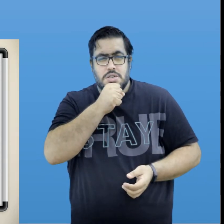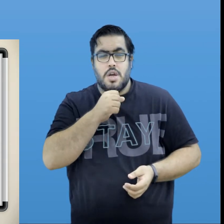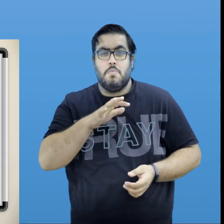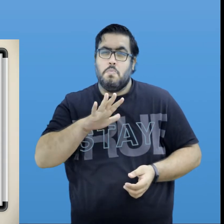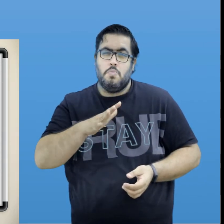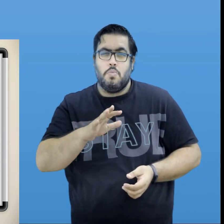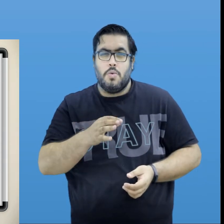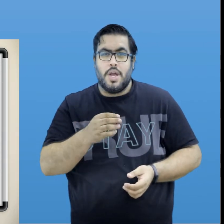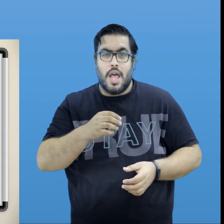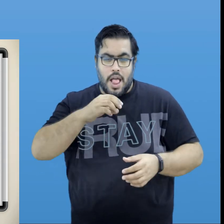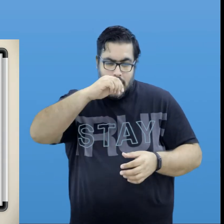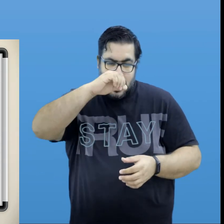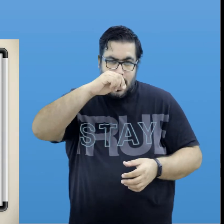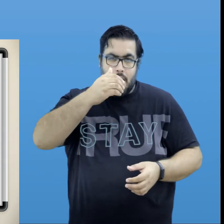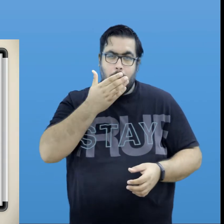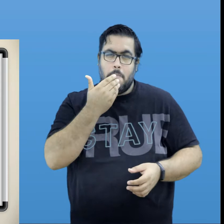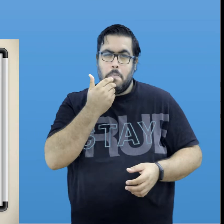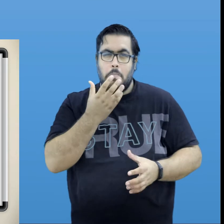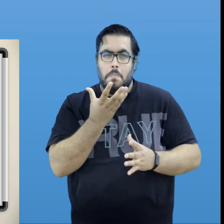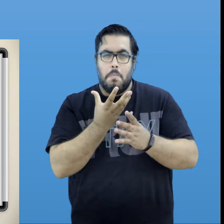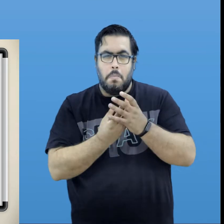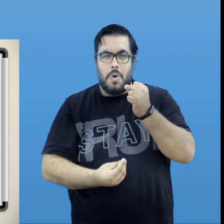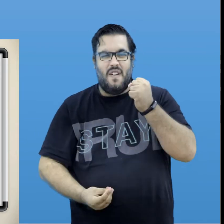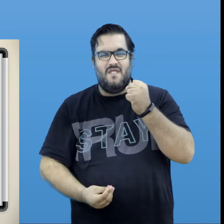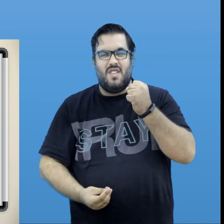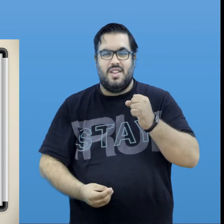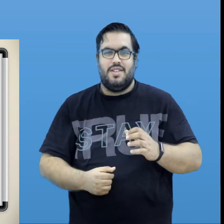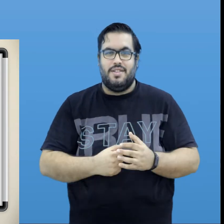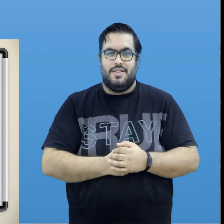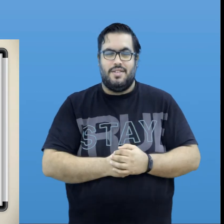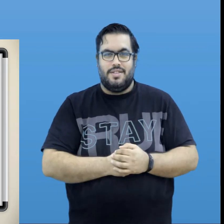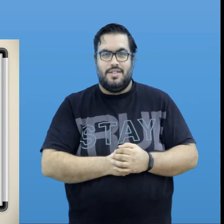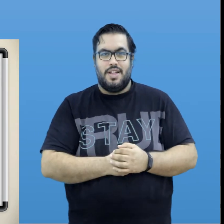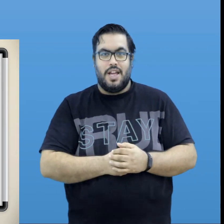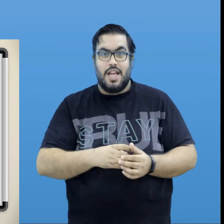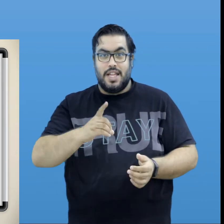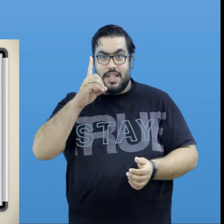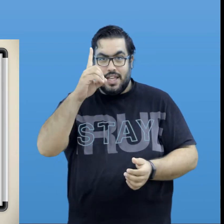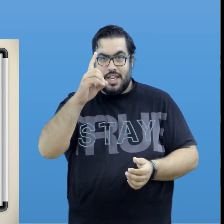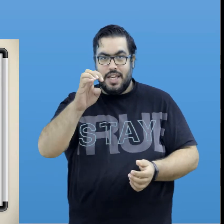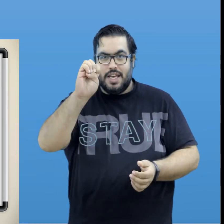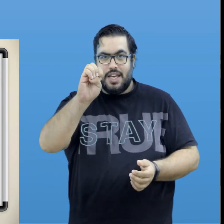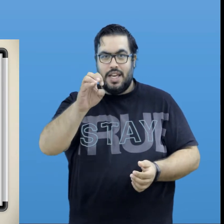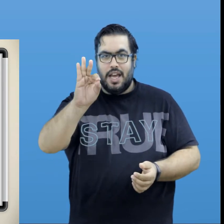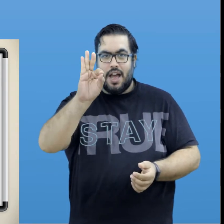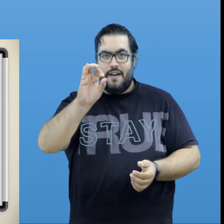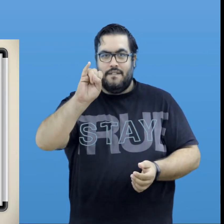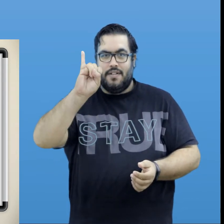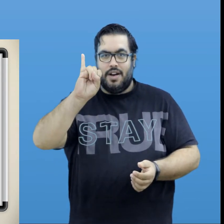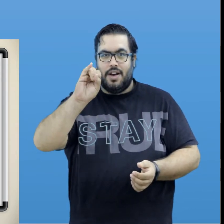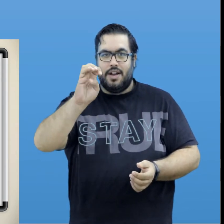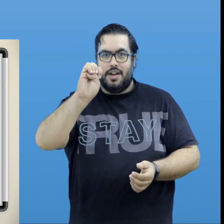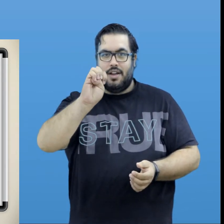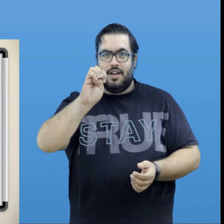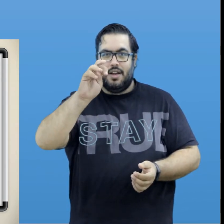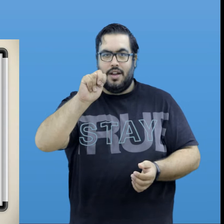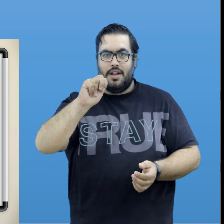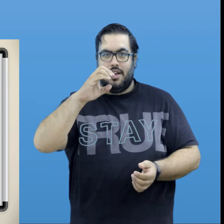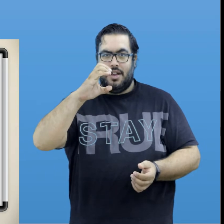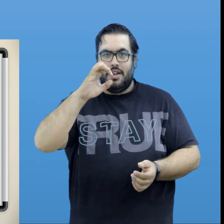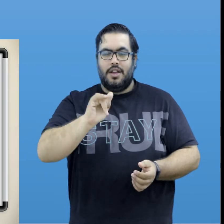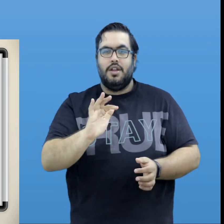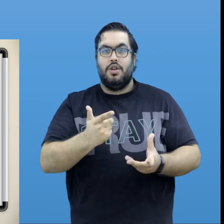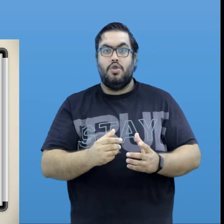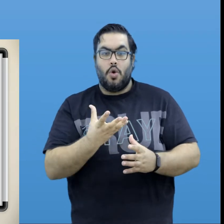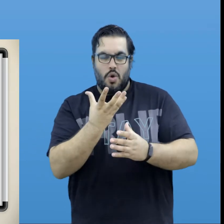changed it to eyesight. We also took the word increases and made it into improve.